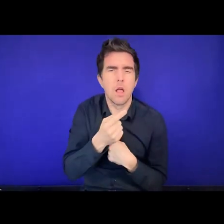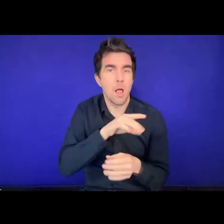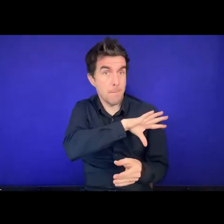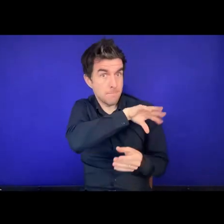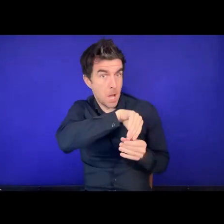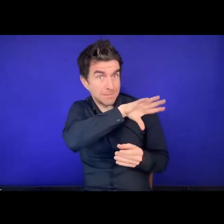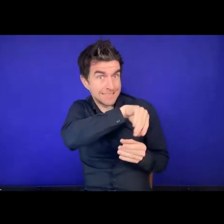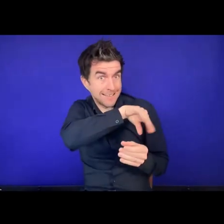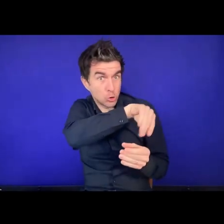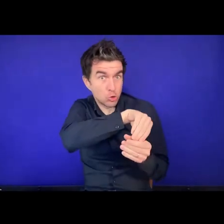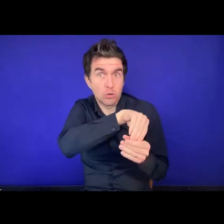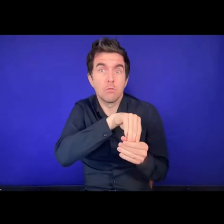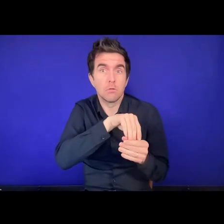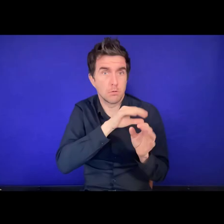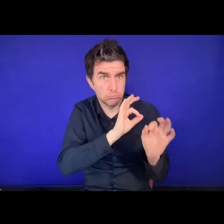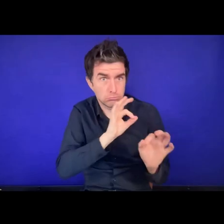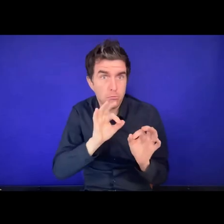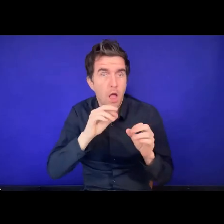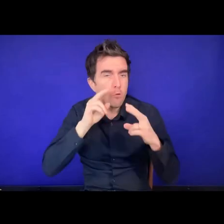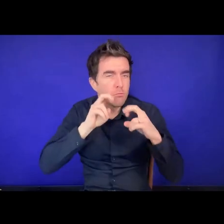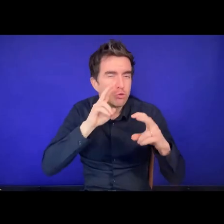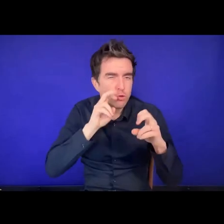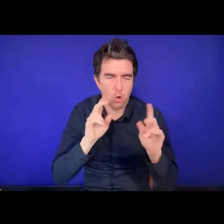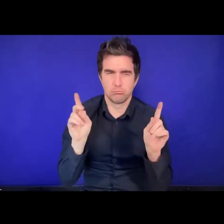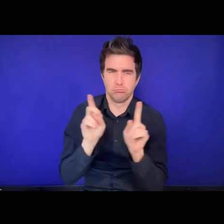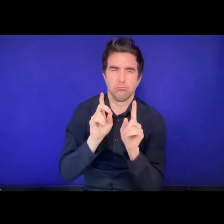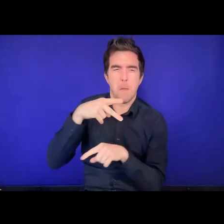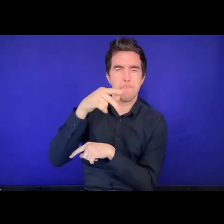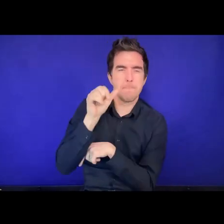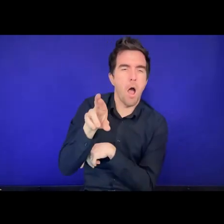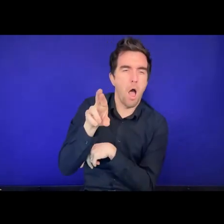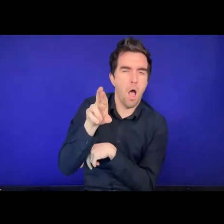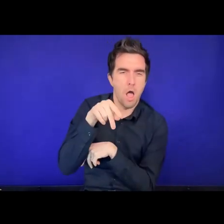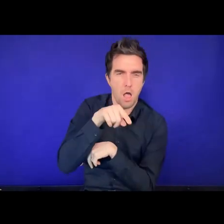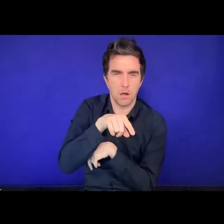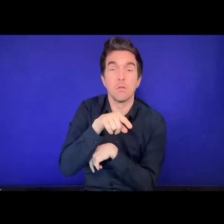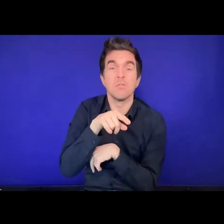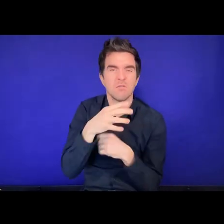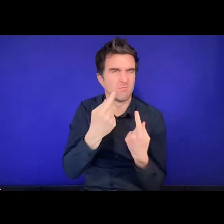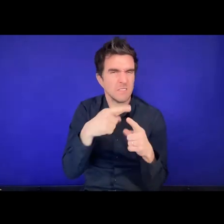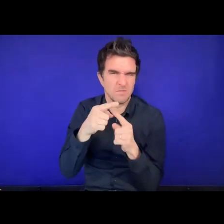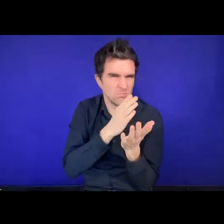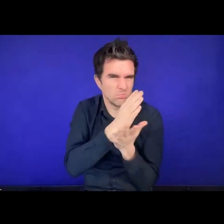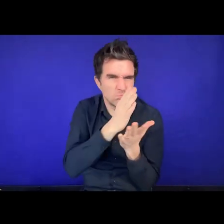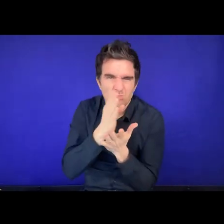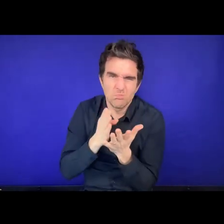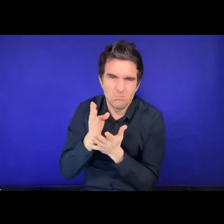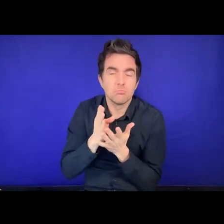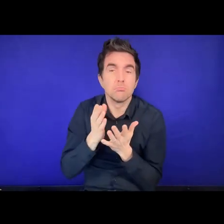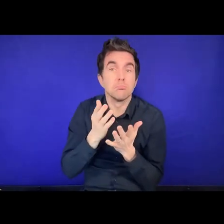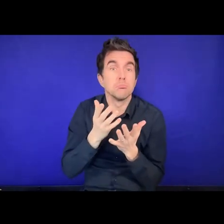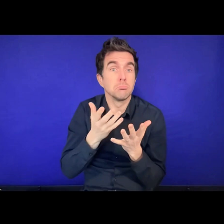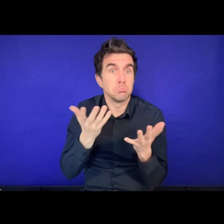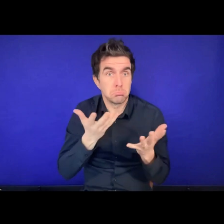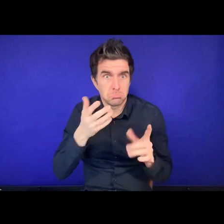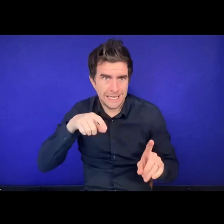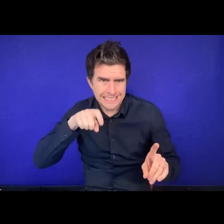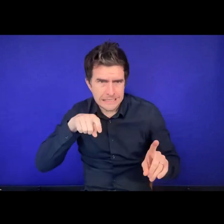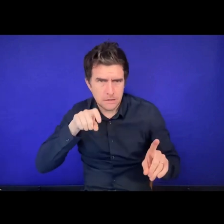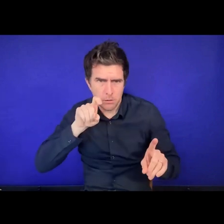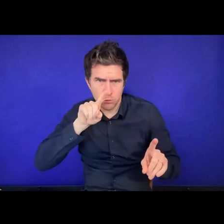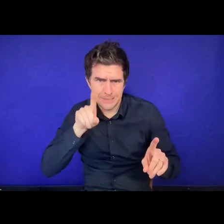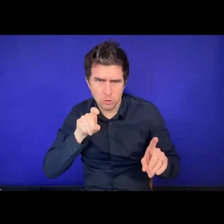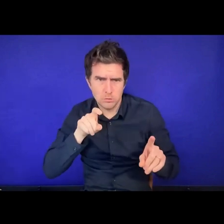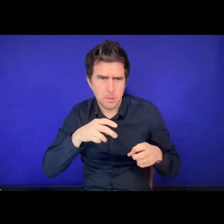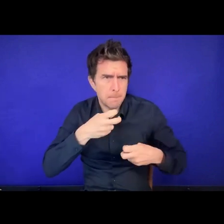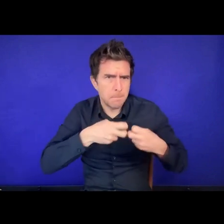question, the problem, the community you're working with. But making sure that you're doing it in a way that's appropriate to the problem that's being